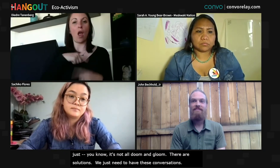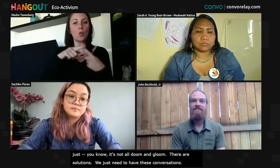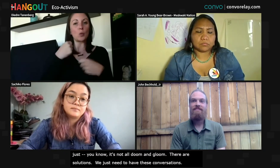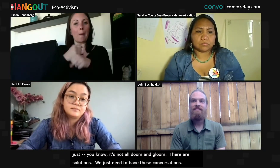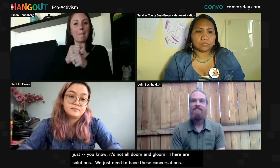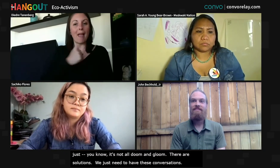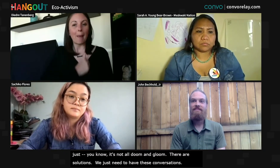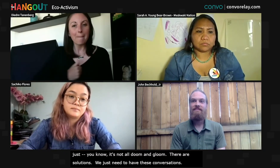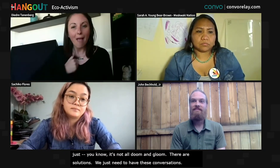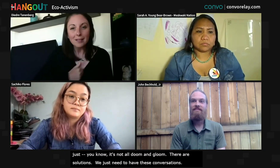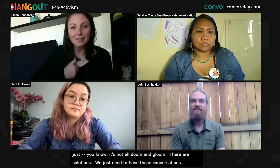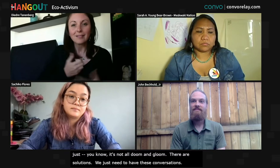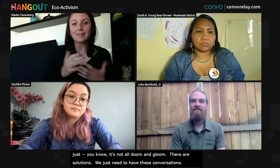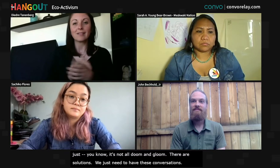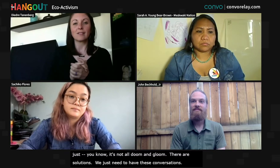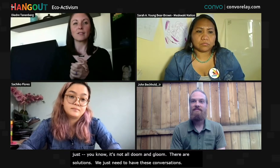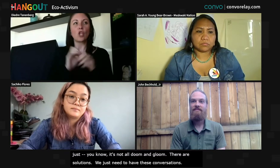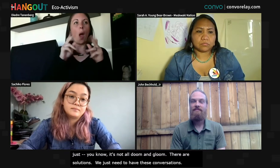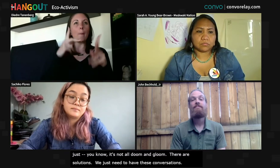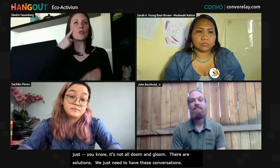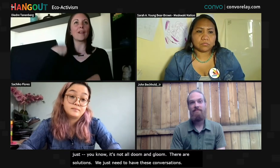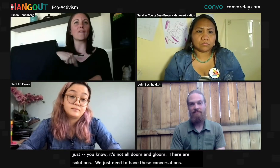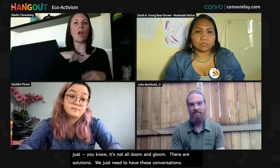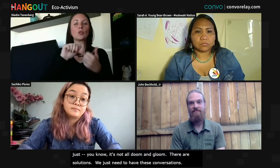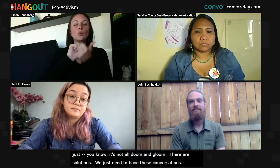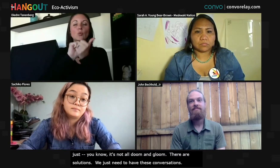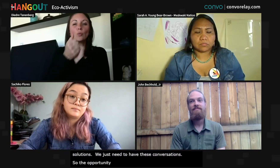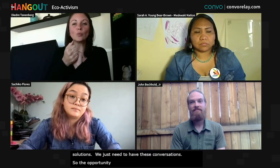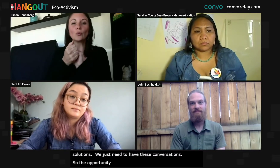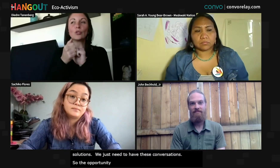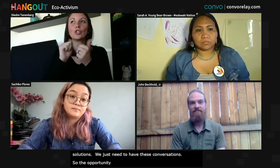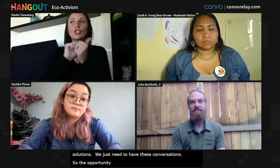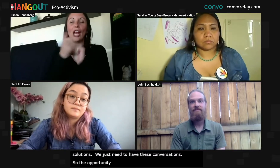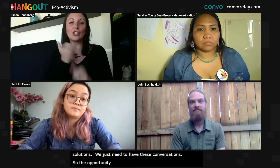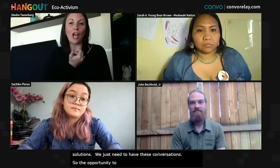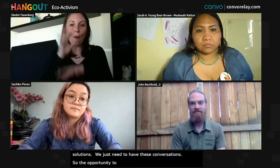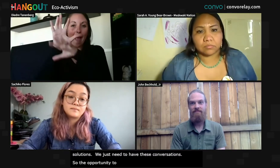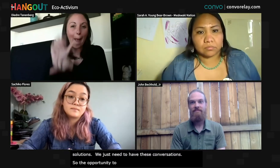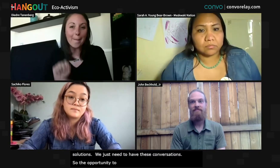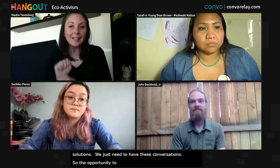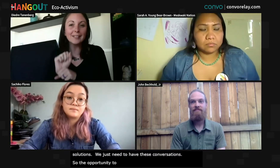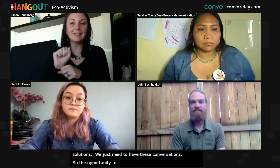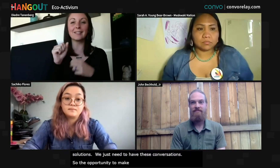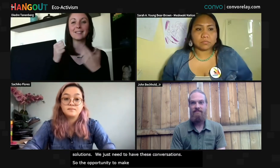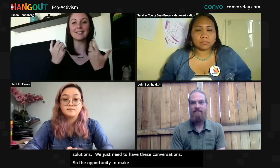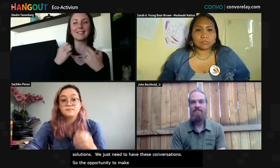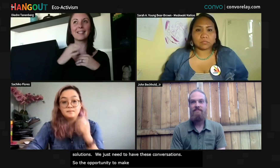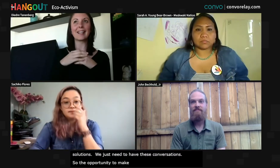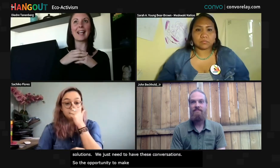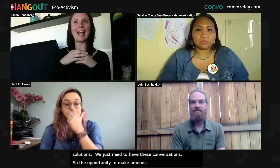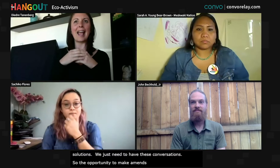So the opportunity to make amends and to change our habits,